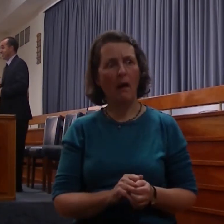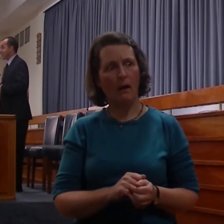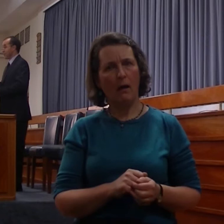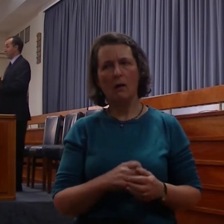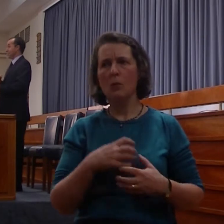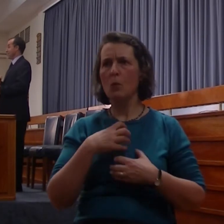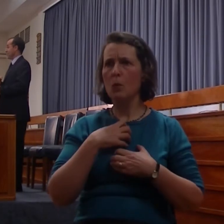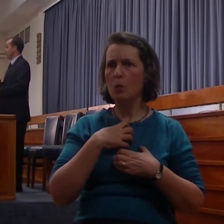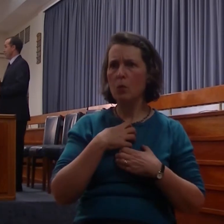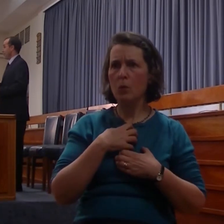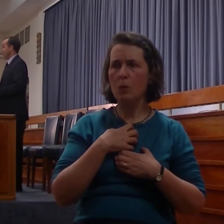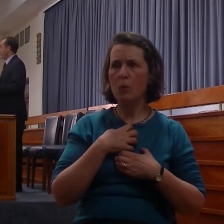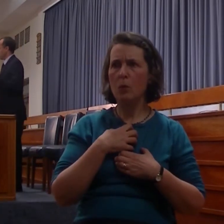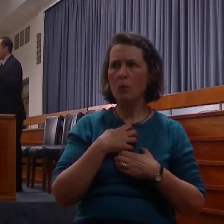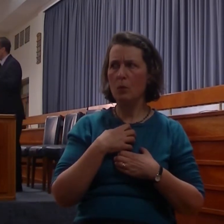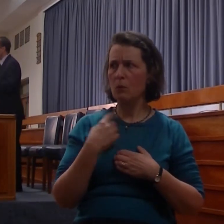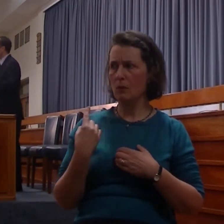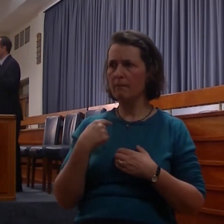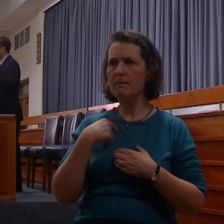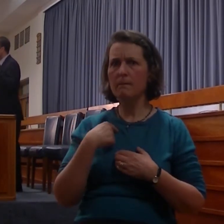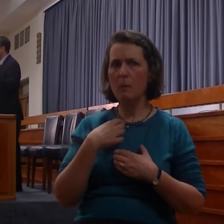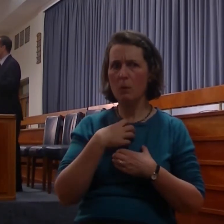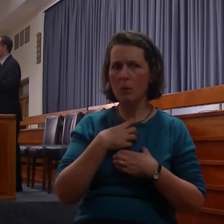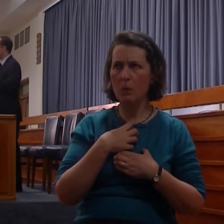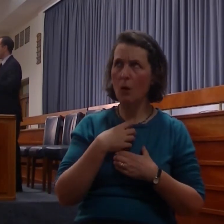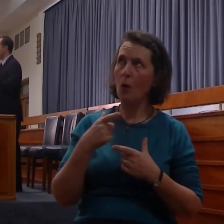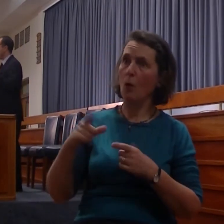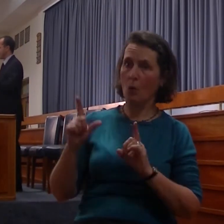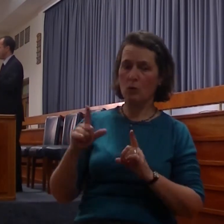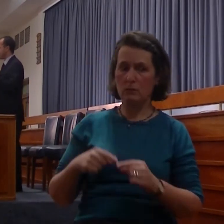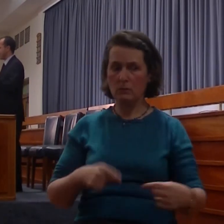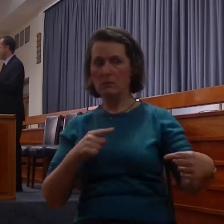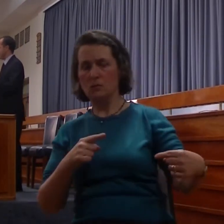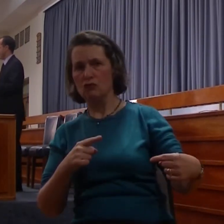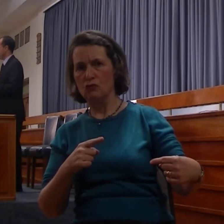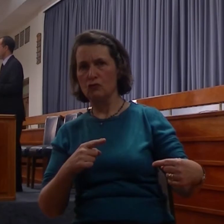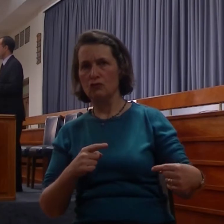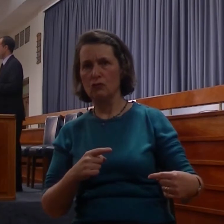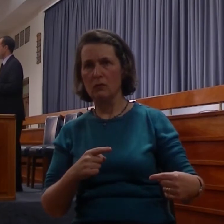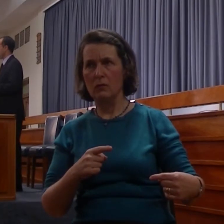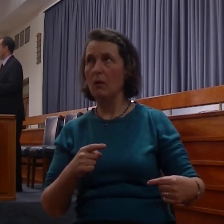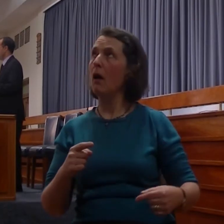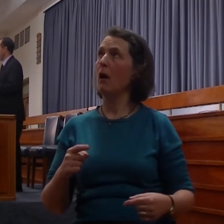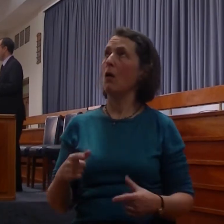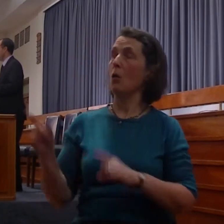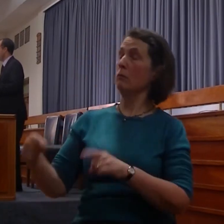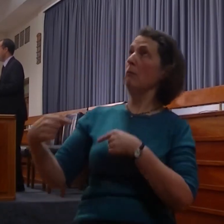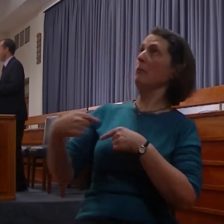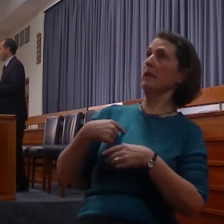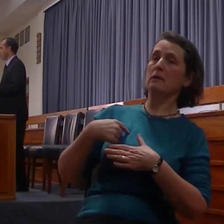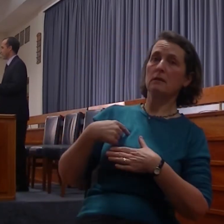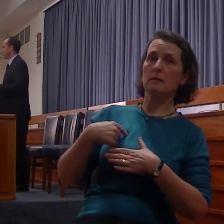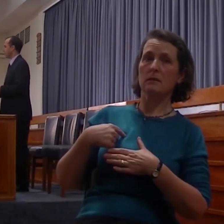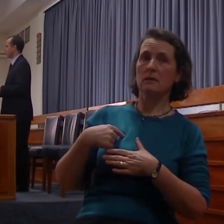have something against thee. I don't know about you, but this scares me. It frightens me. For the